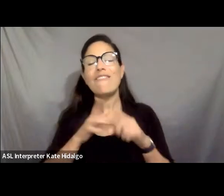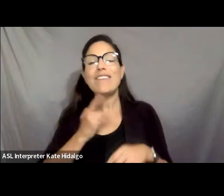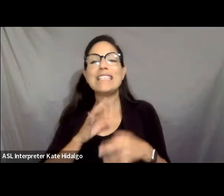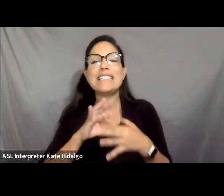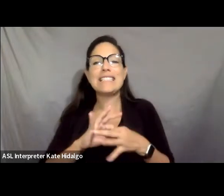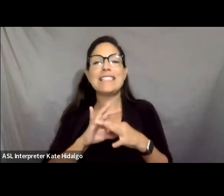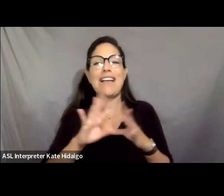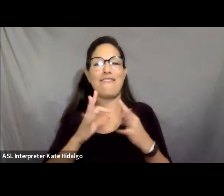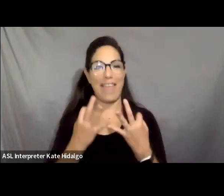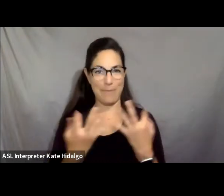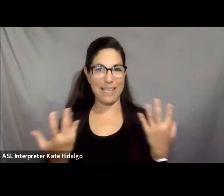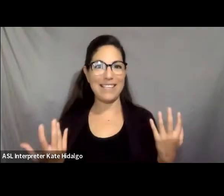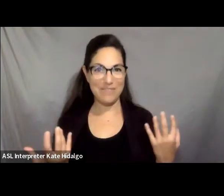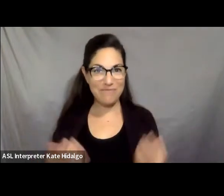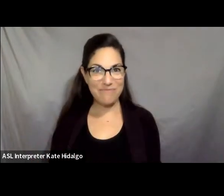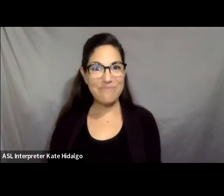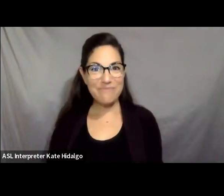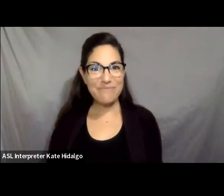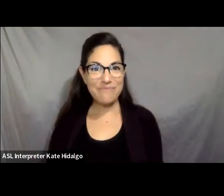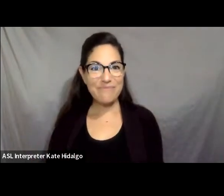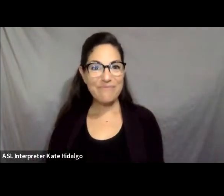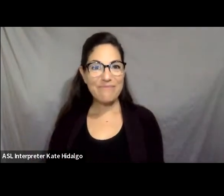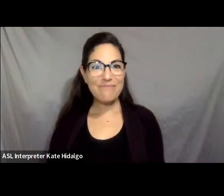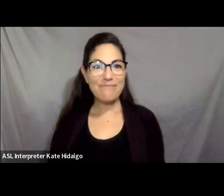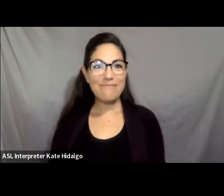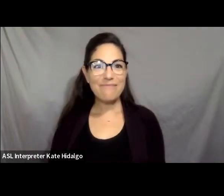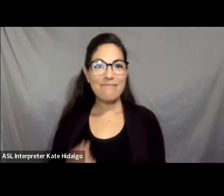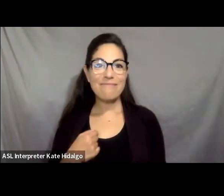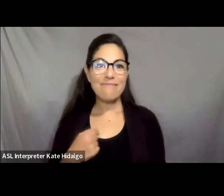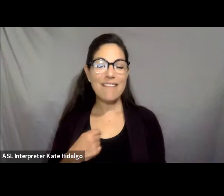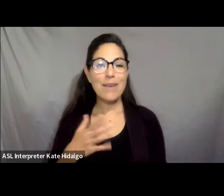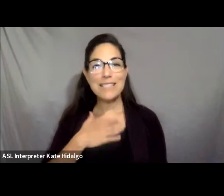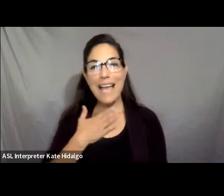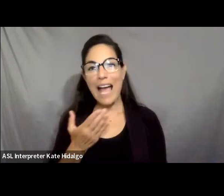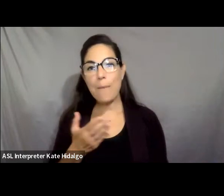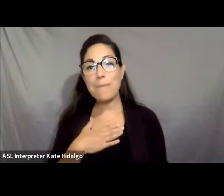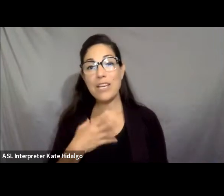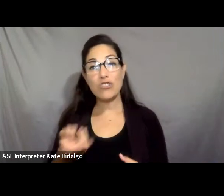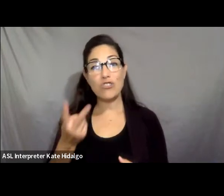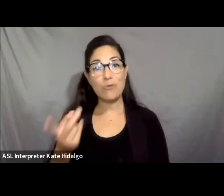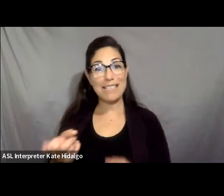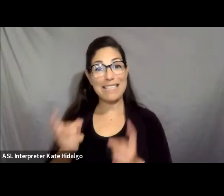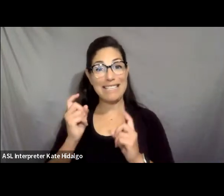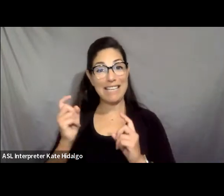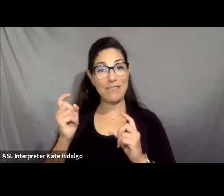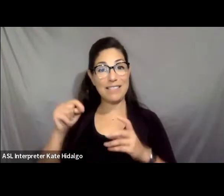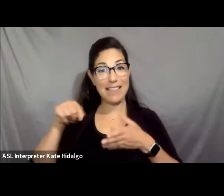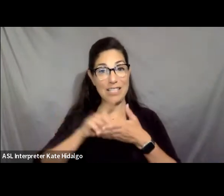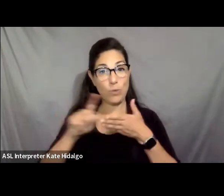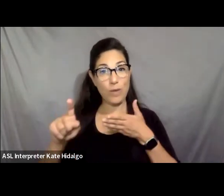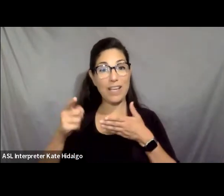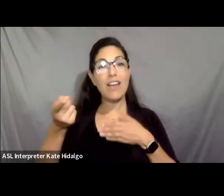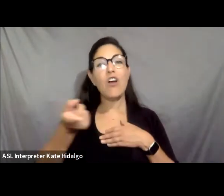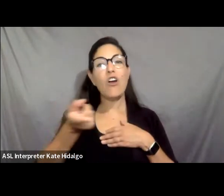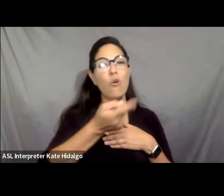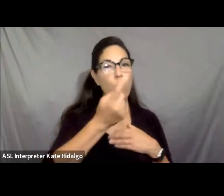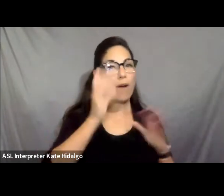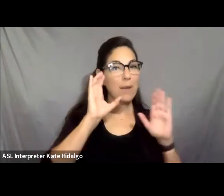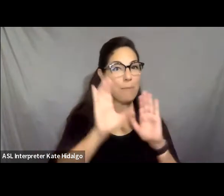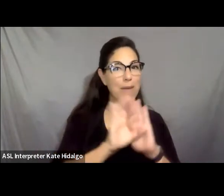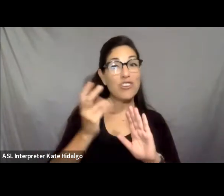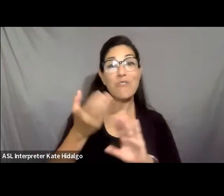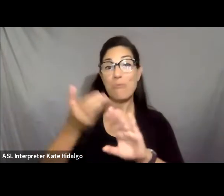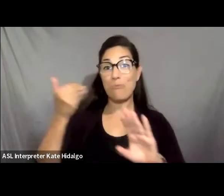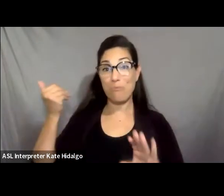me. And then I was happy to get 2 gifts this week. One was a picture of 2 of our former